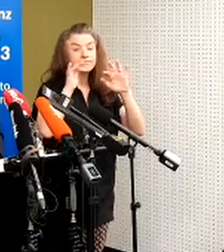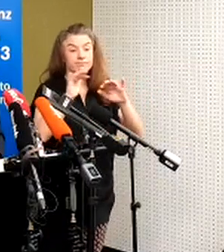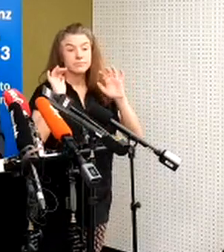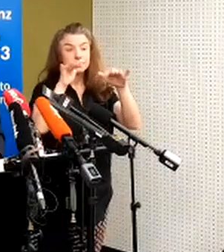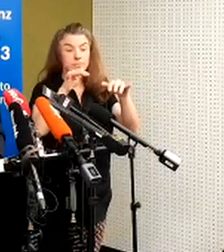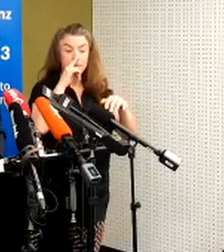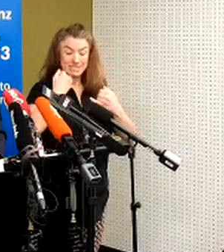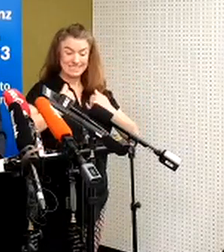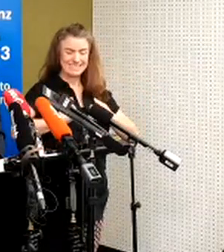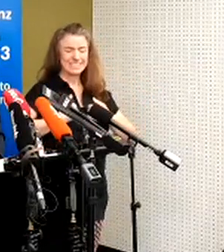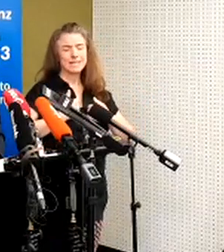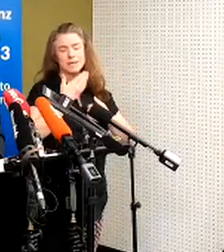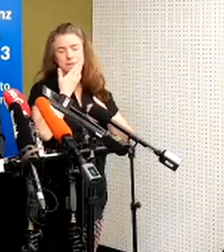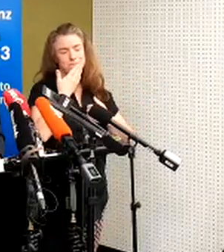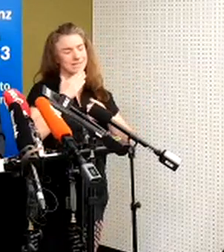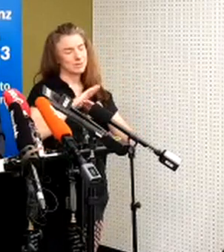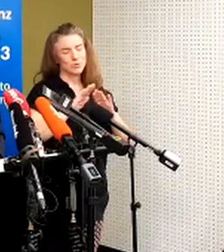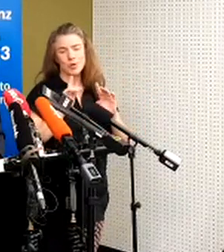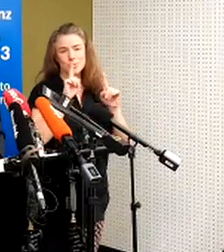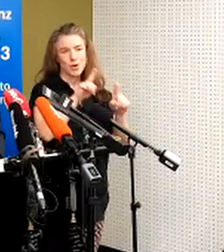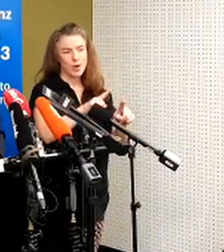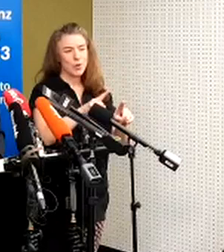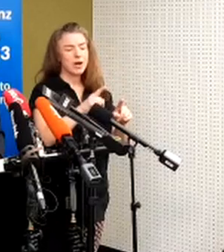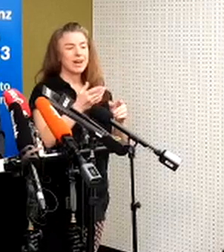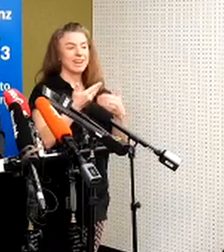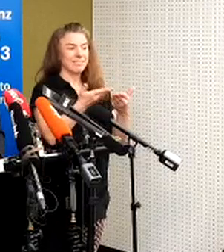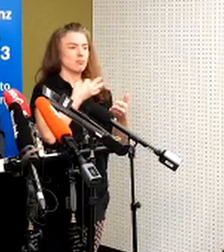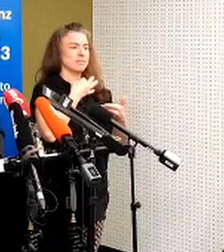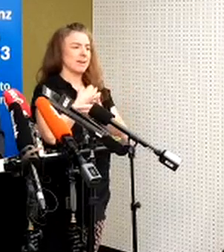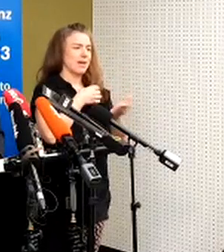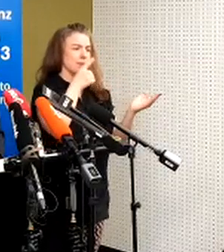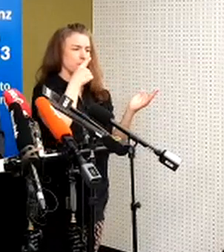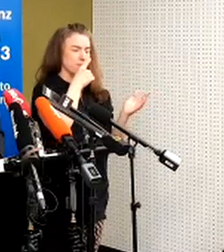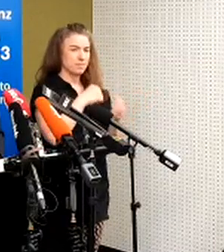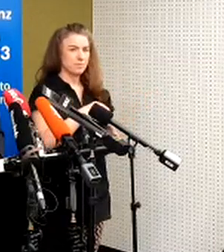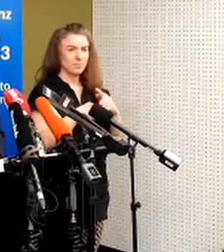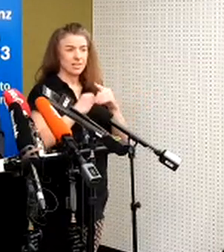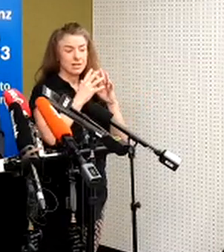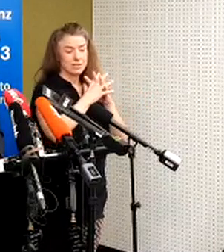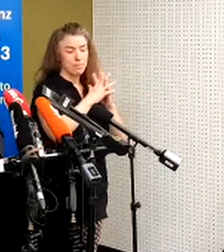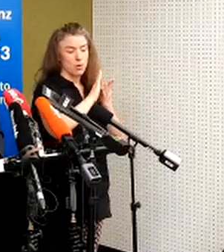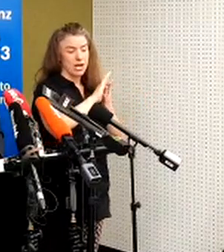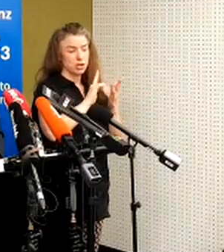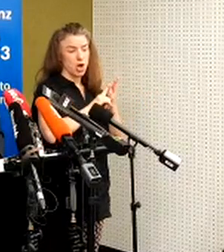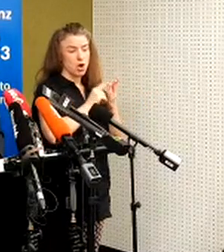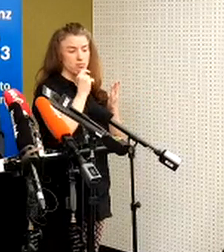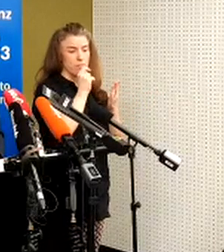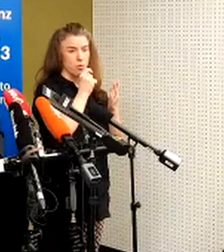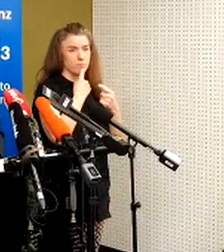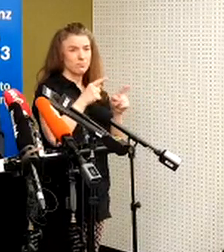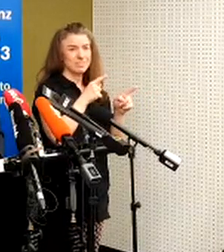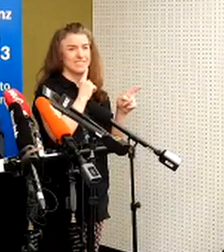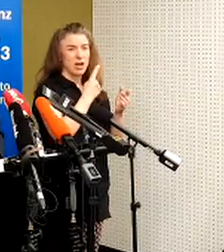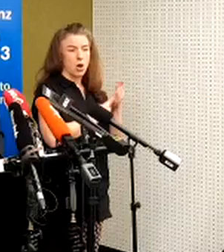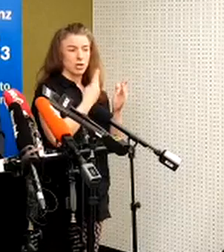people are not well, then they shouldn't be turning up because they are putting others at risk. The WHO, their latest report they just put out an hour ago, still says there's only 2